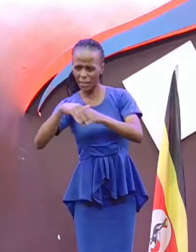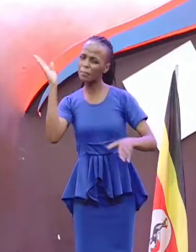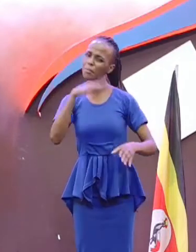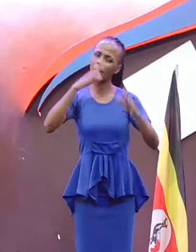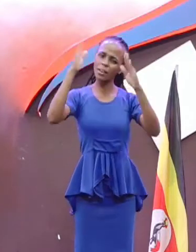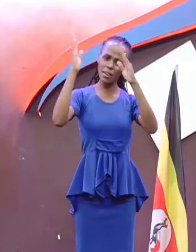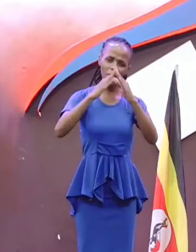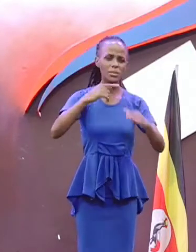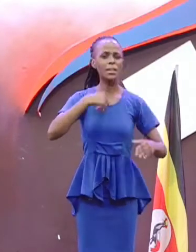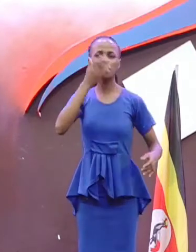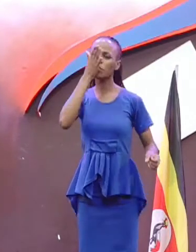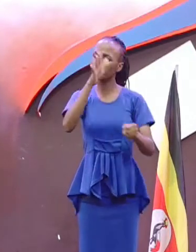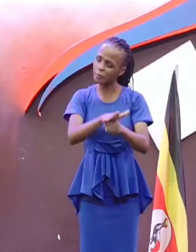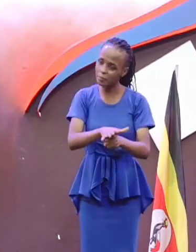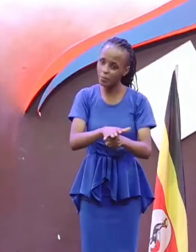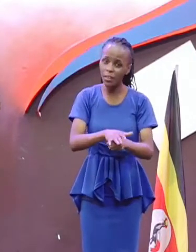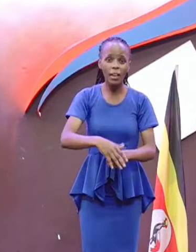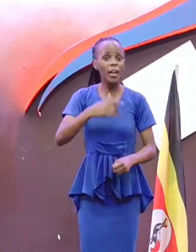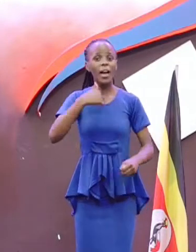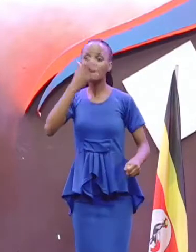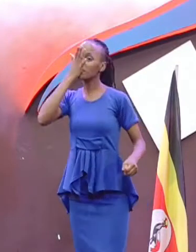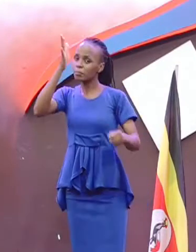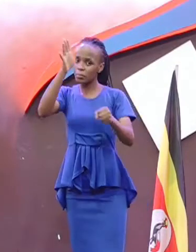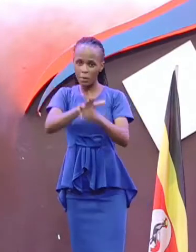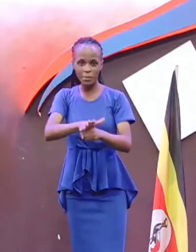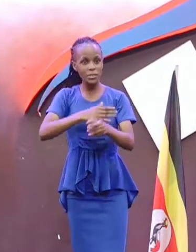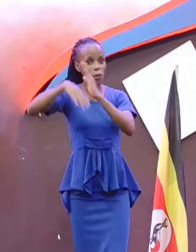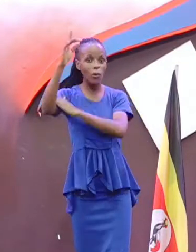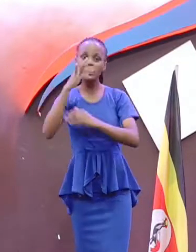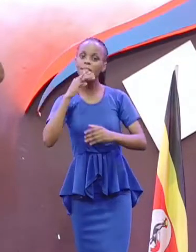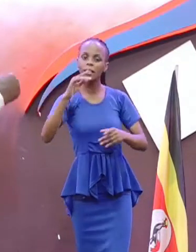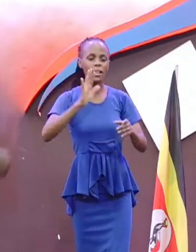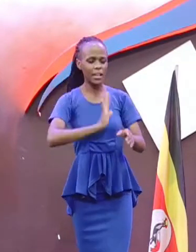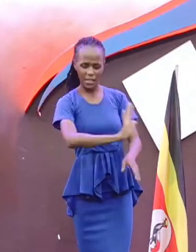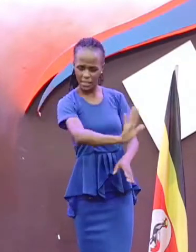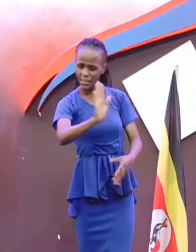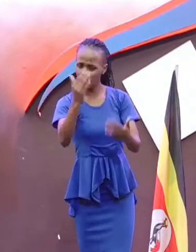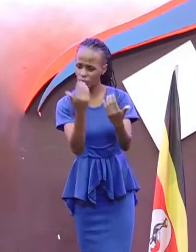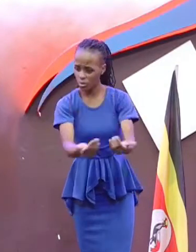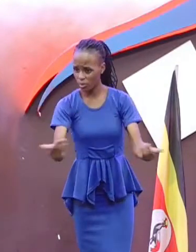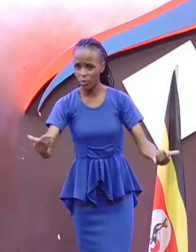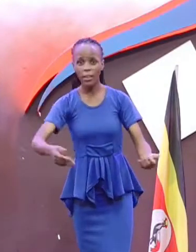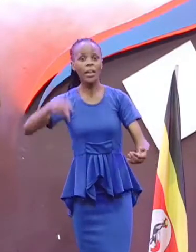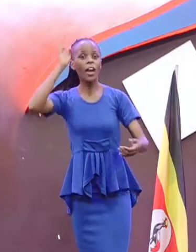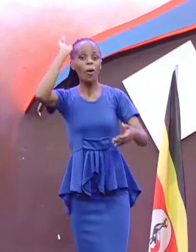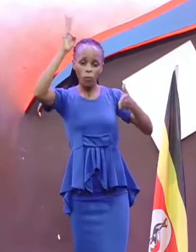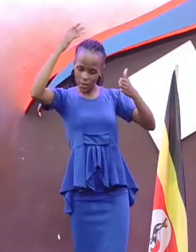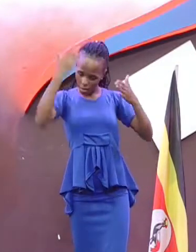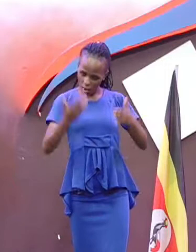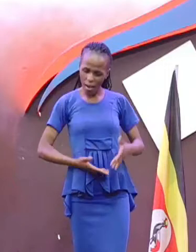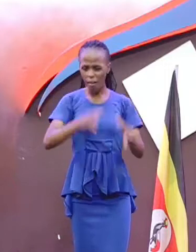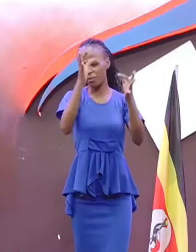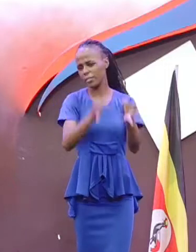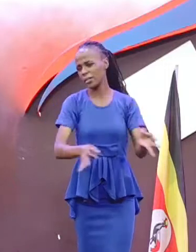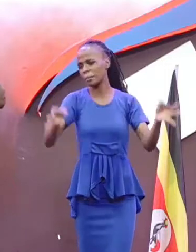promised him when he was sleeping under a leaking mattress house. I promised him that your descendants, out